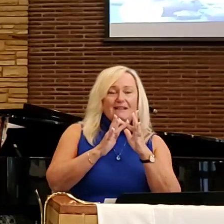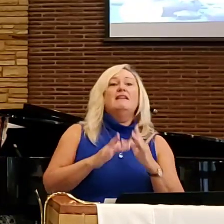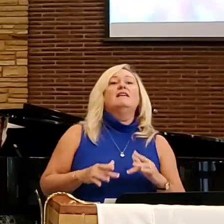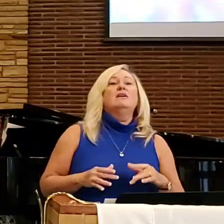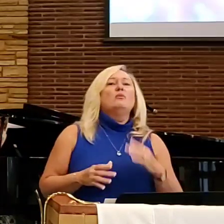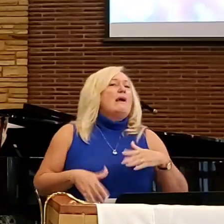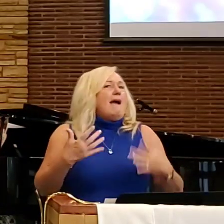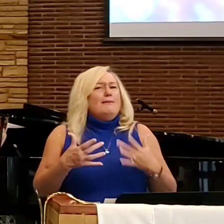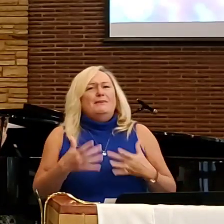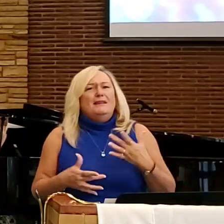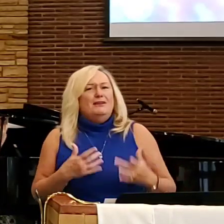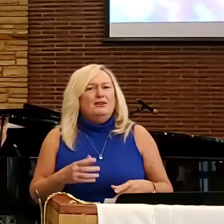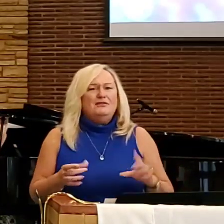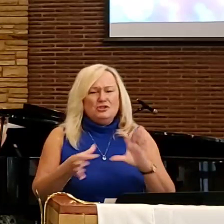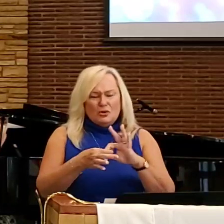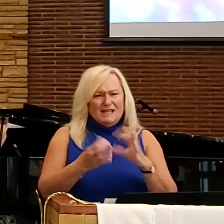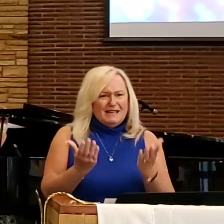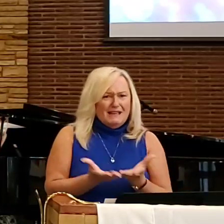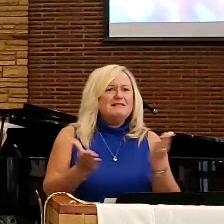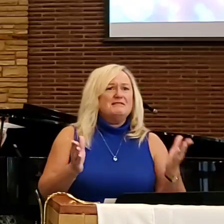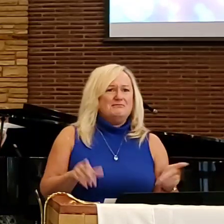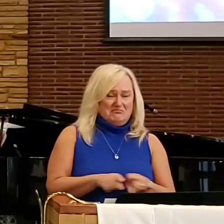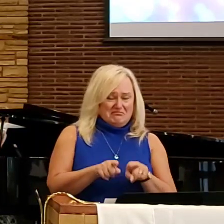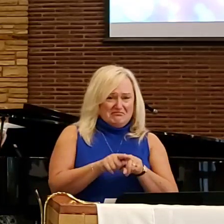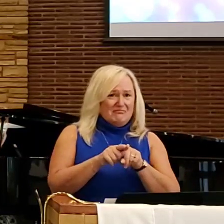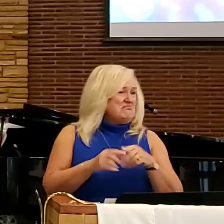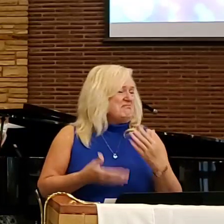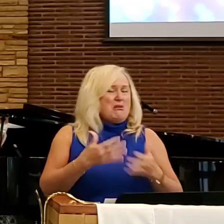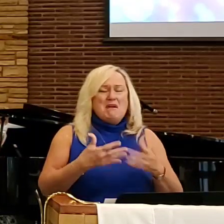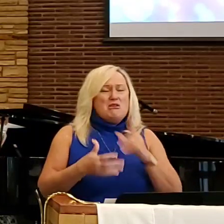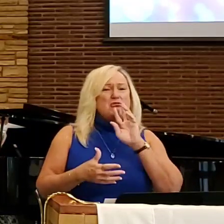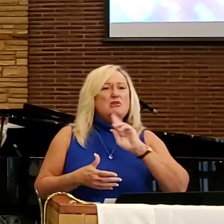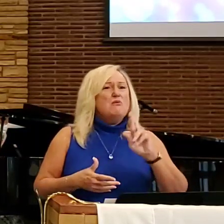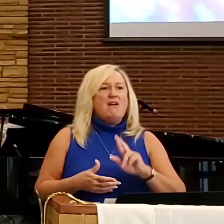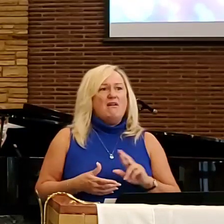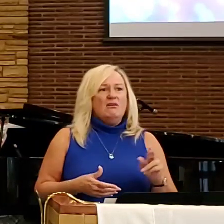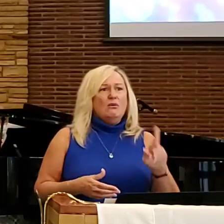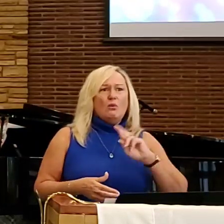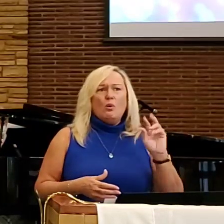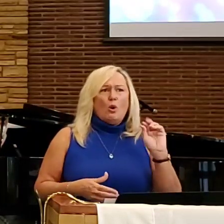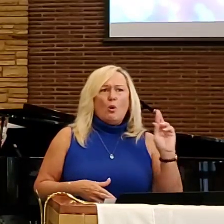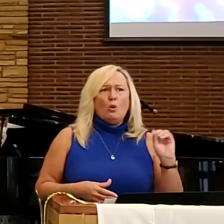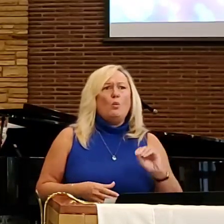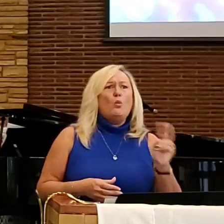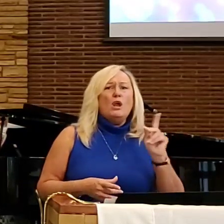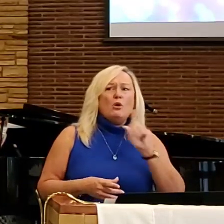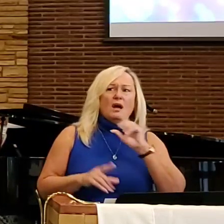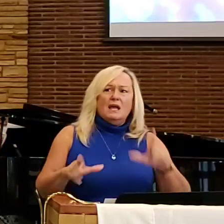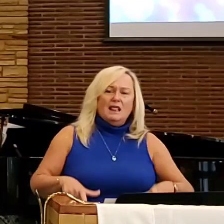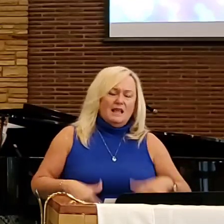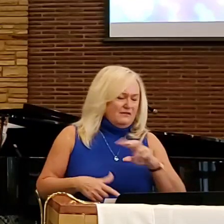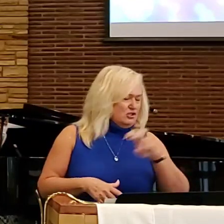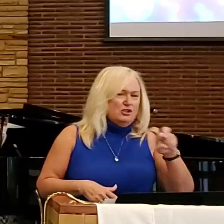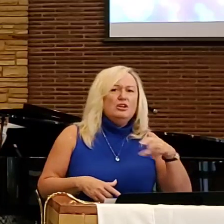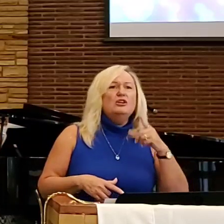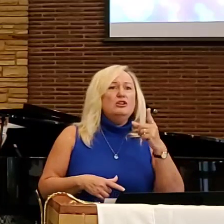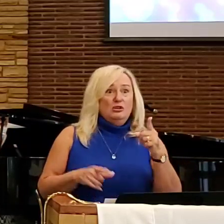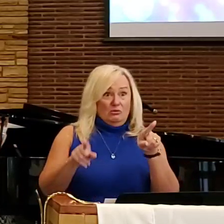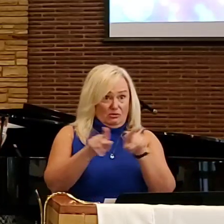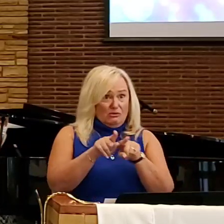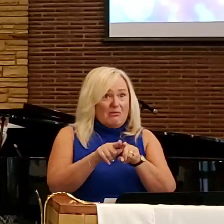are delighted that you have joined us too. No matter who you are or where you are on life's journey, you